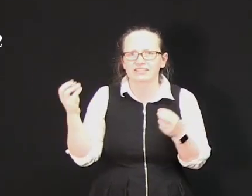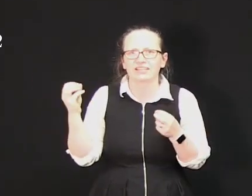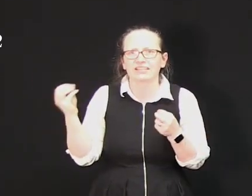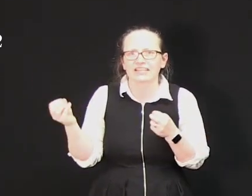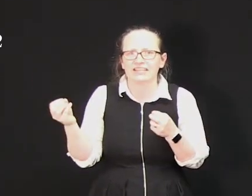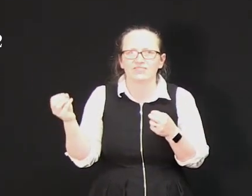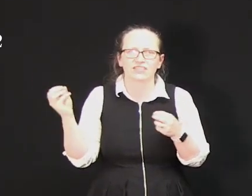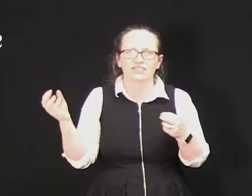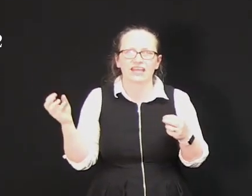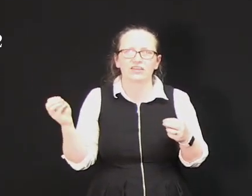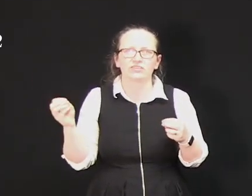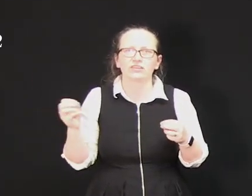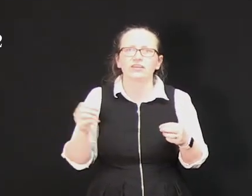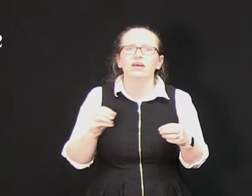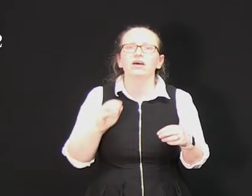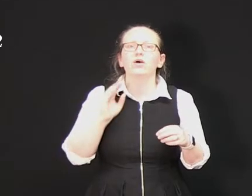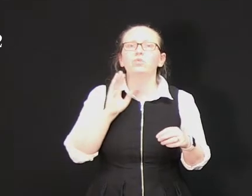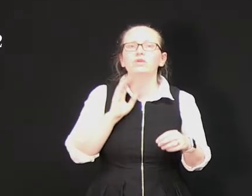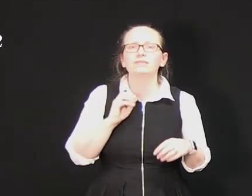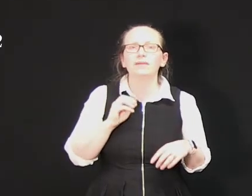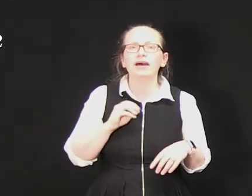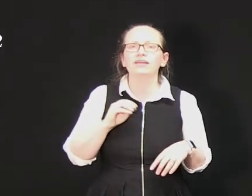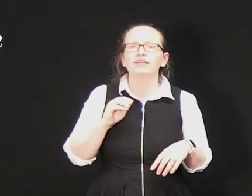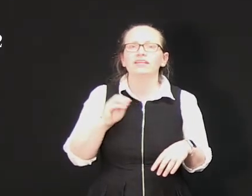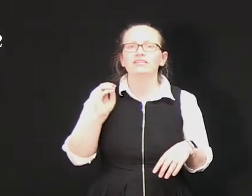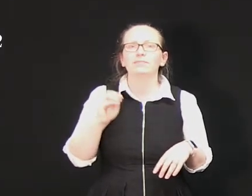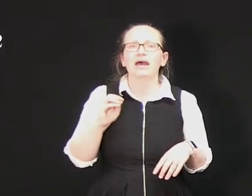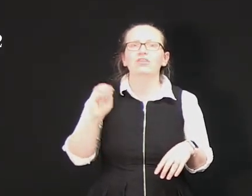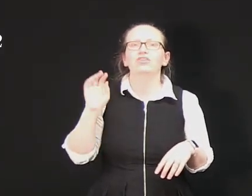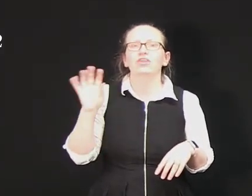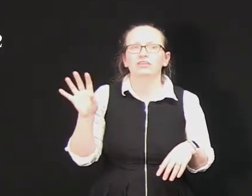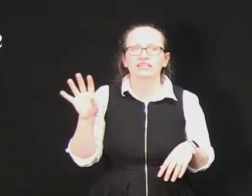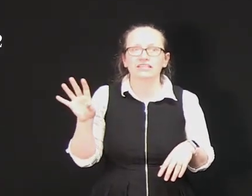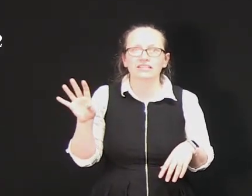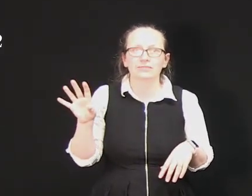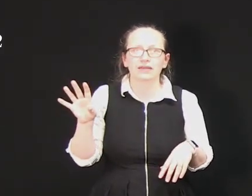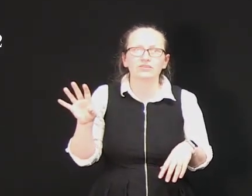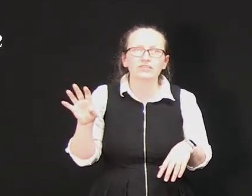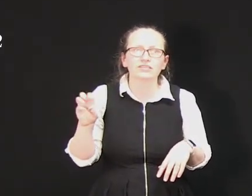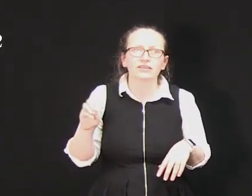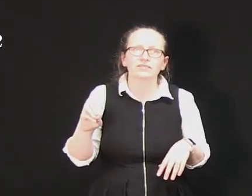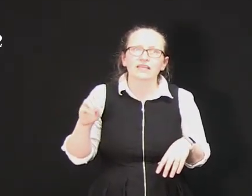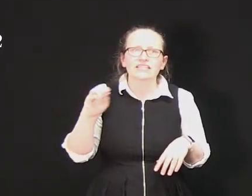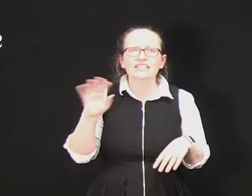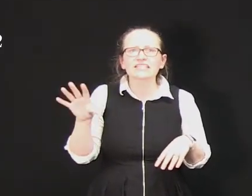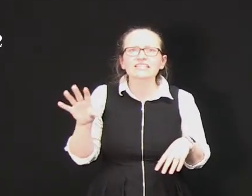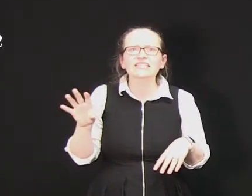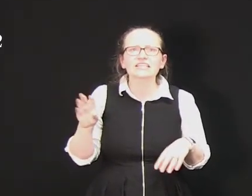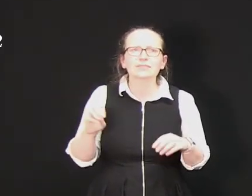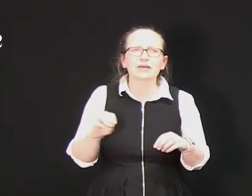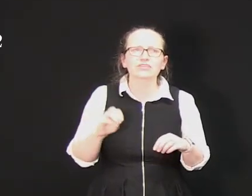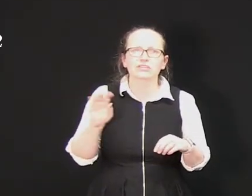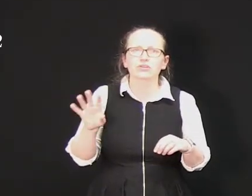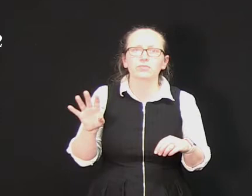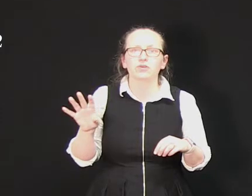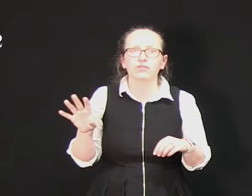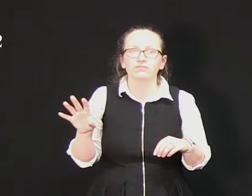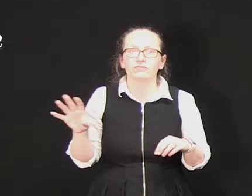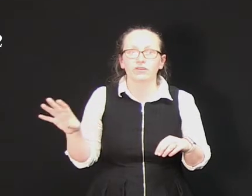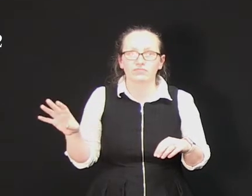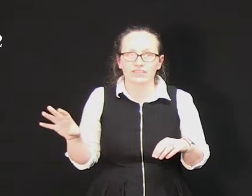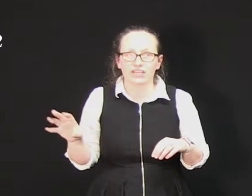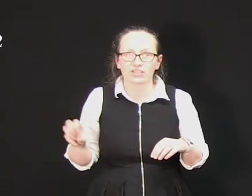loud rustling leaves sound. A whisper is about 30 decibels. 60 decibels is